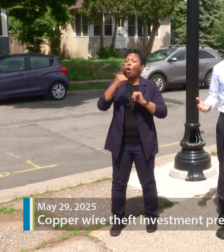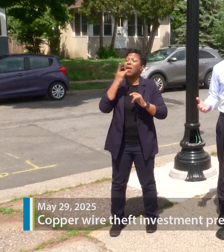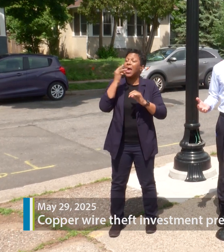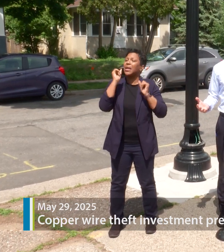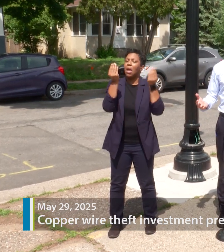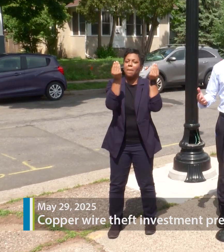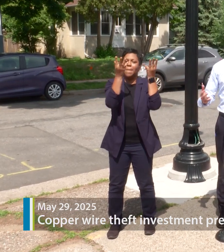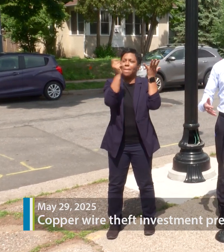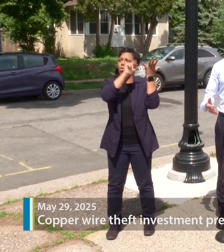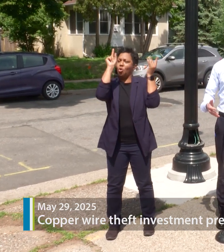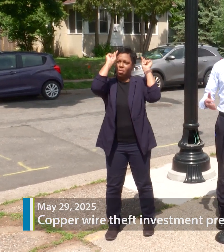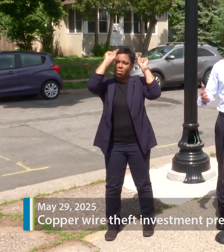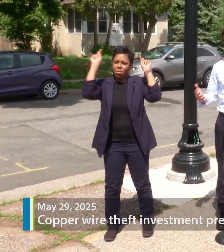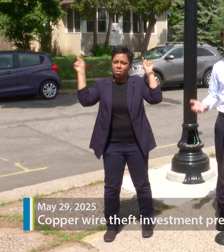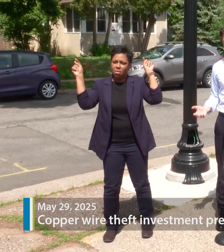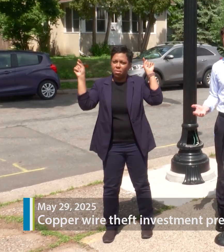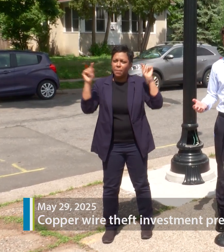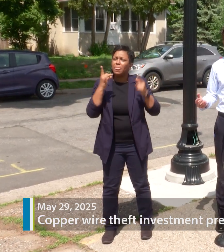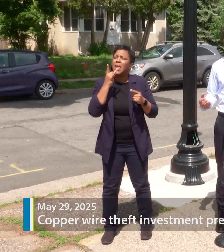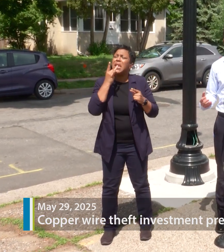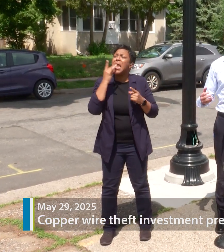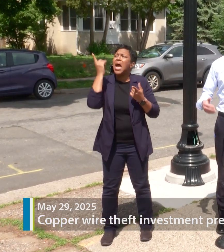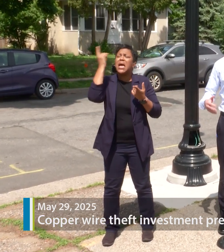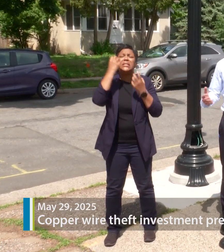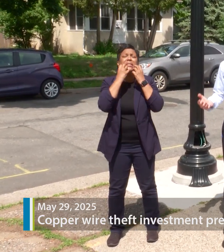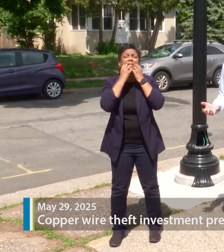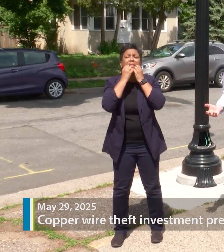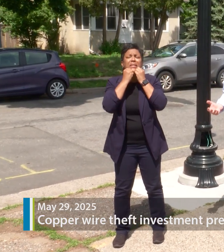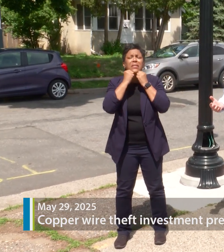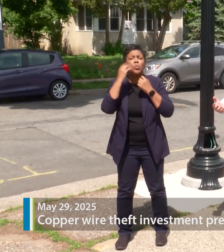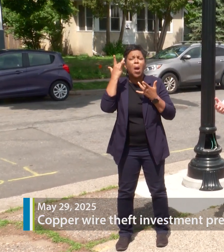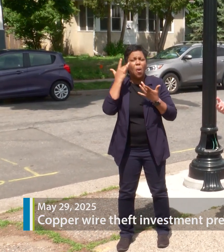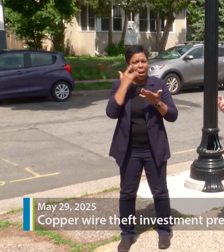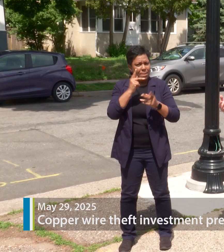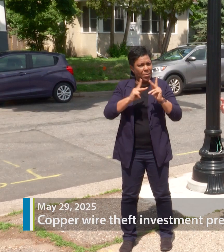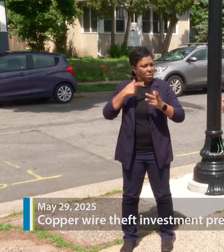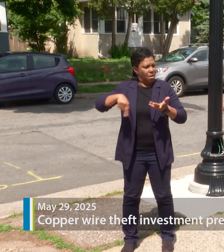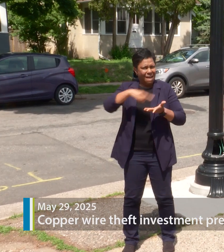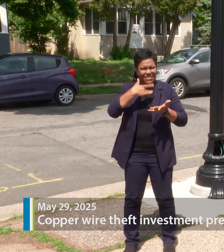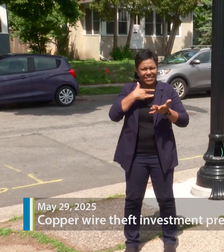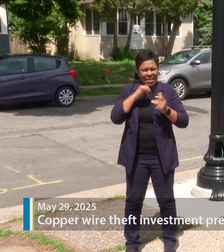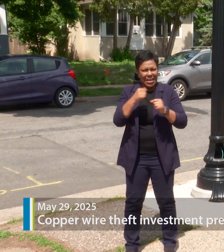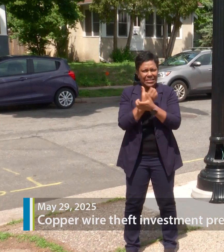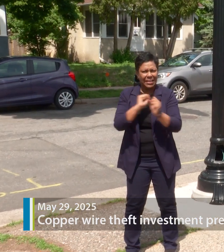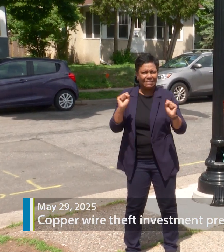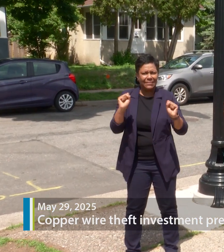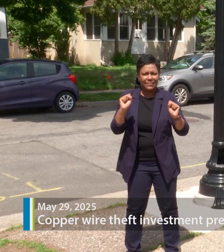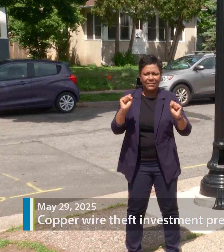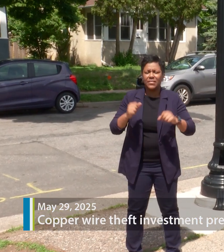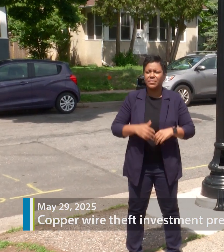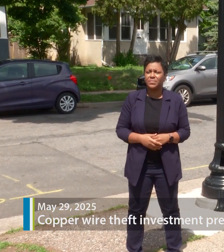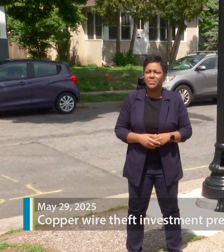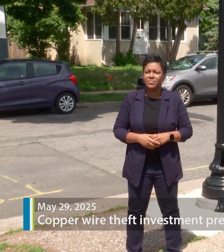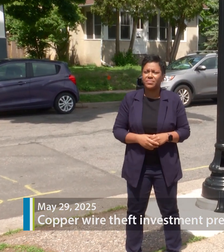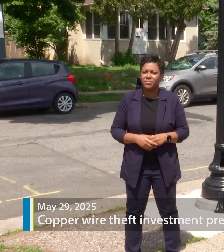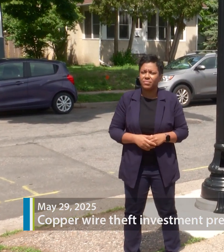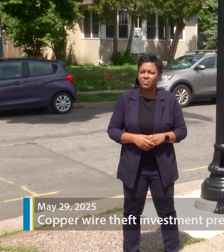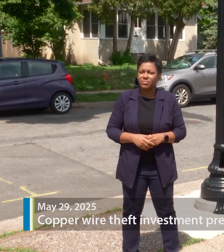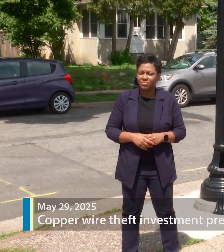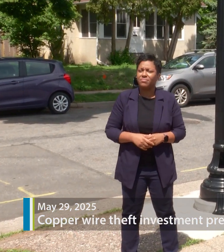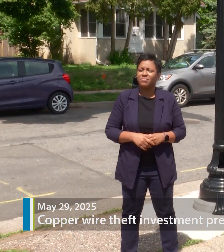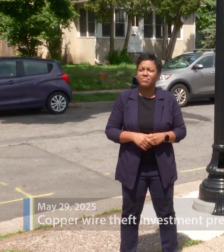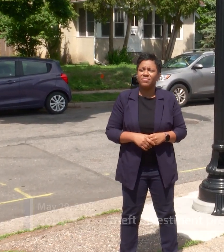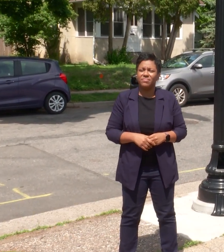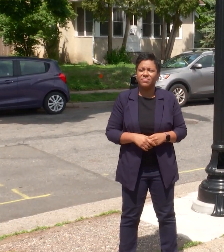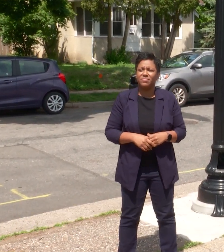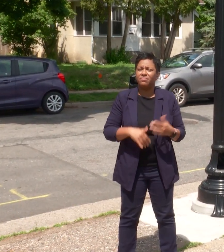that people are safe and feel safe, both the reality and the perception of safety. And this is something that is among